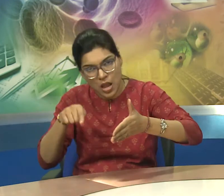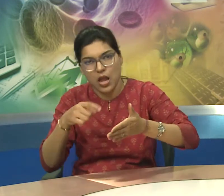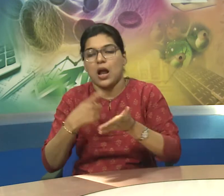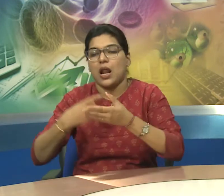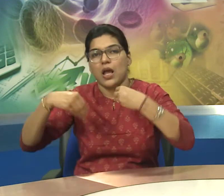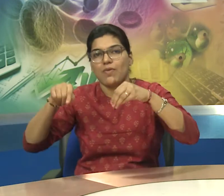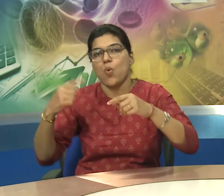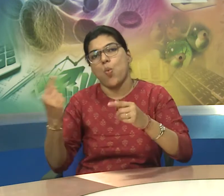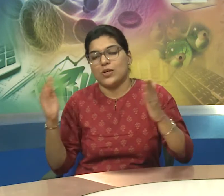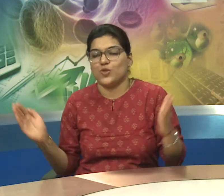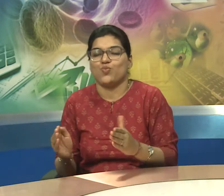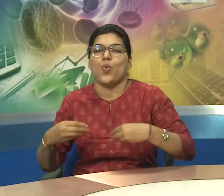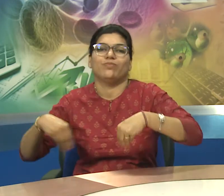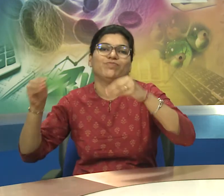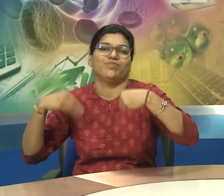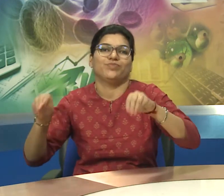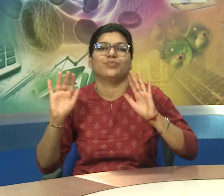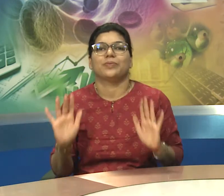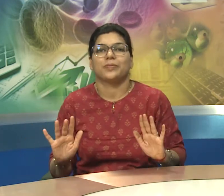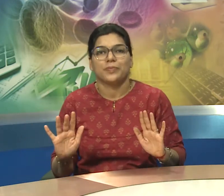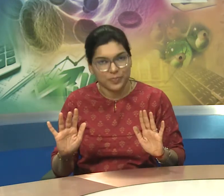deals in large quantity.